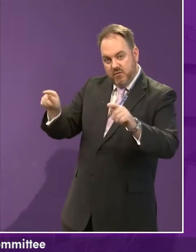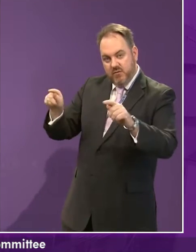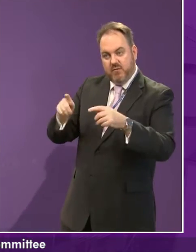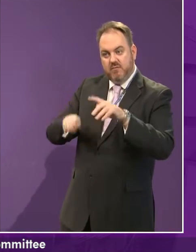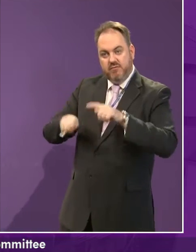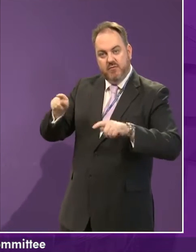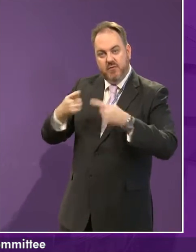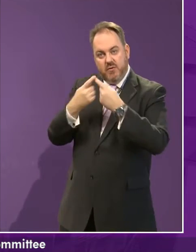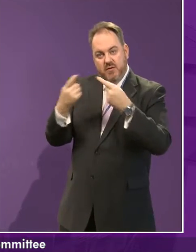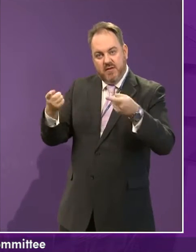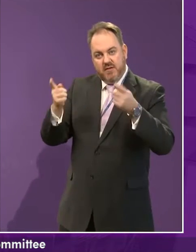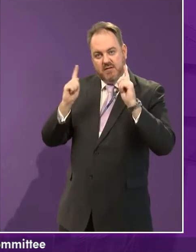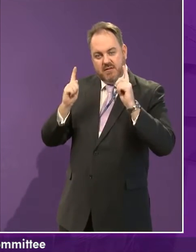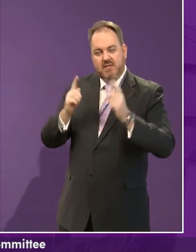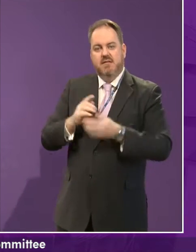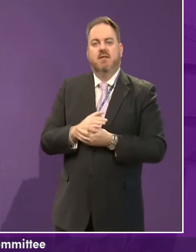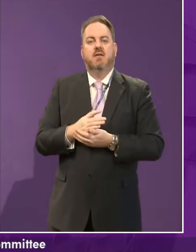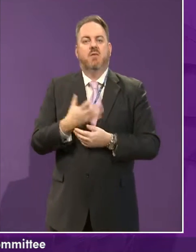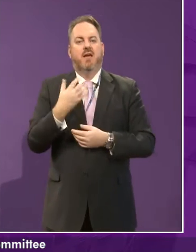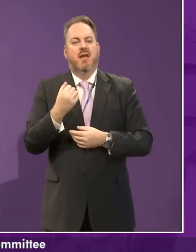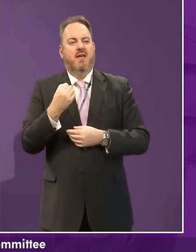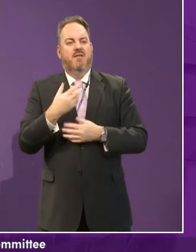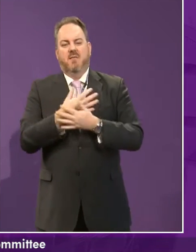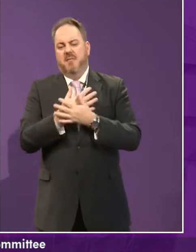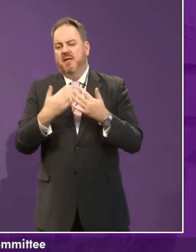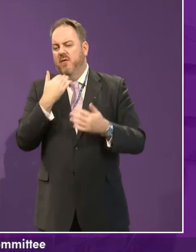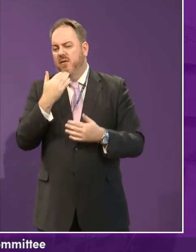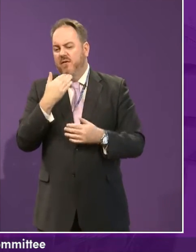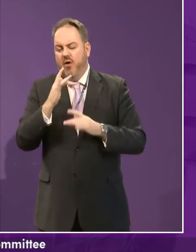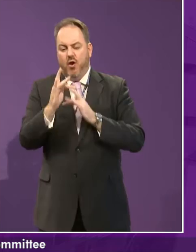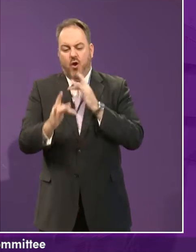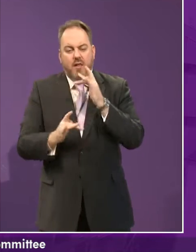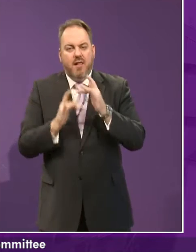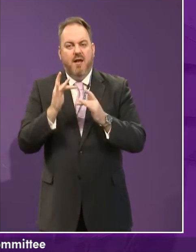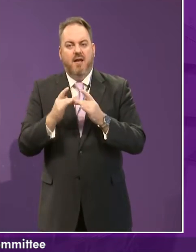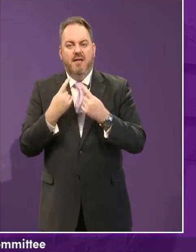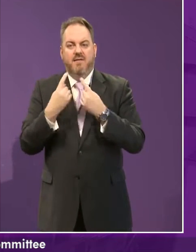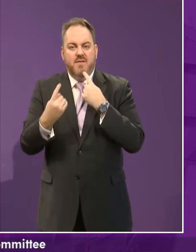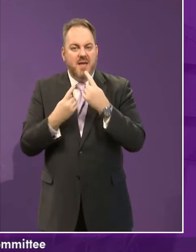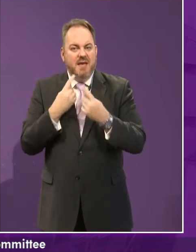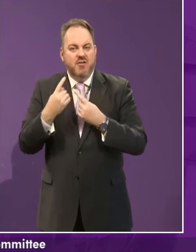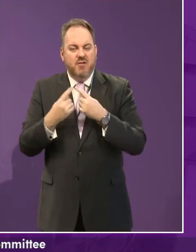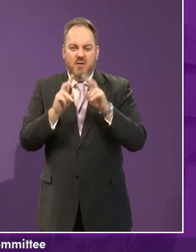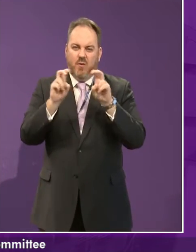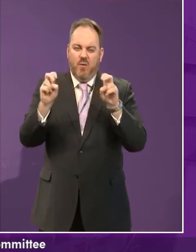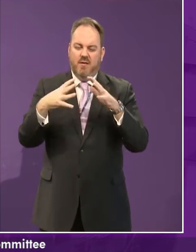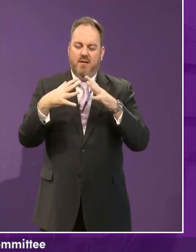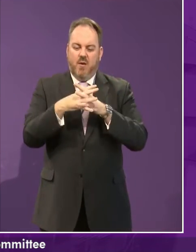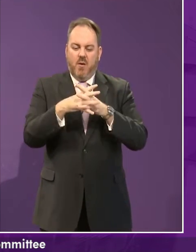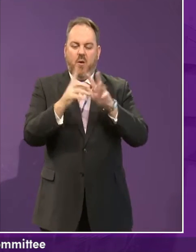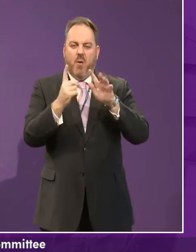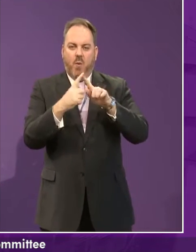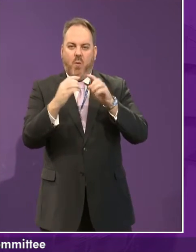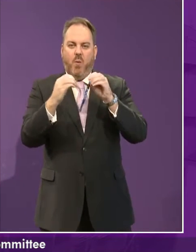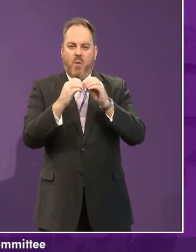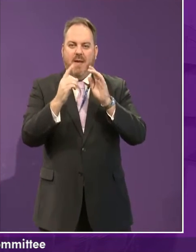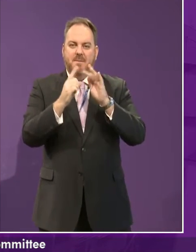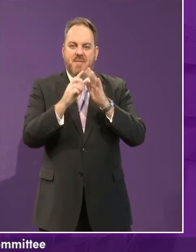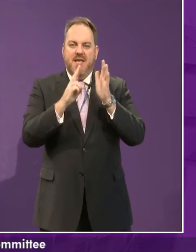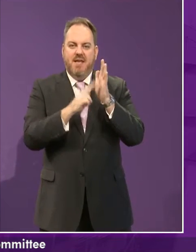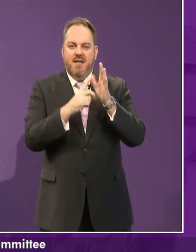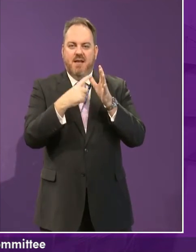on their products, they have webinars so each Wednesday morning, I think every fortnight, and we can all participate, and then we can view the